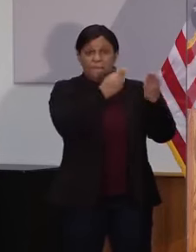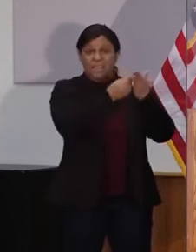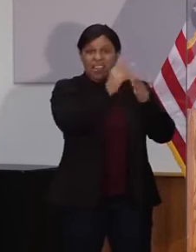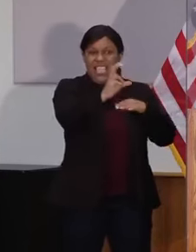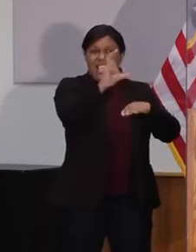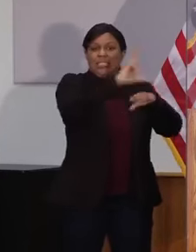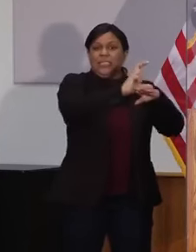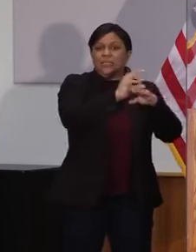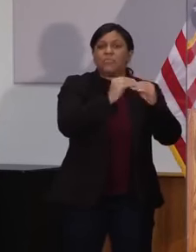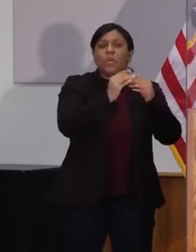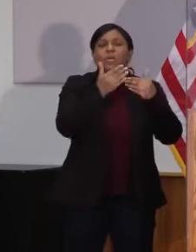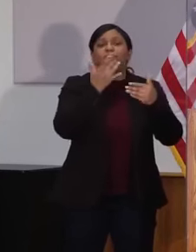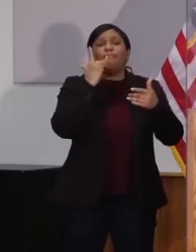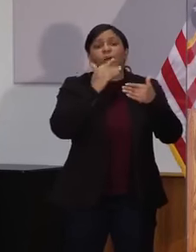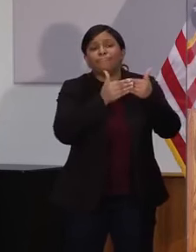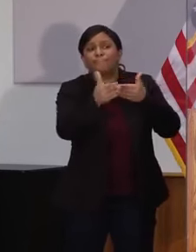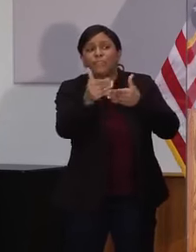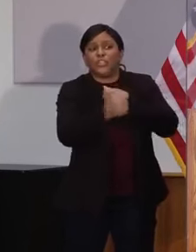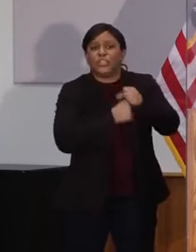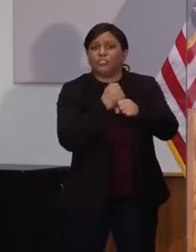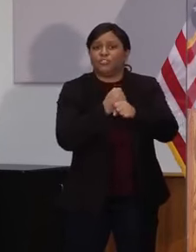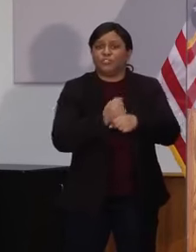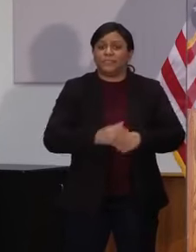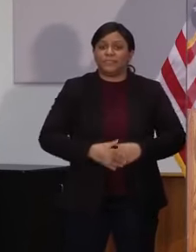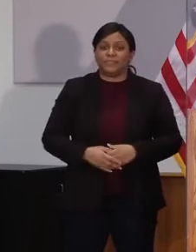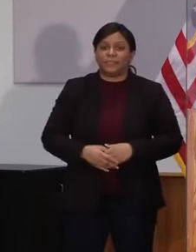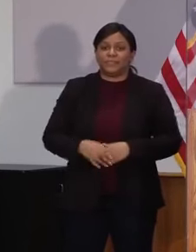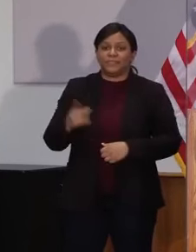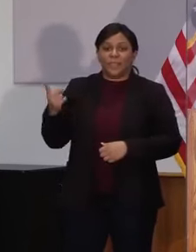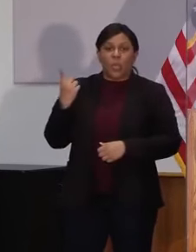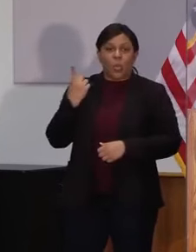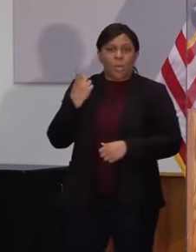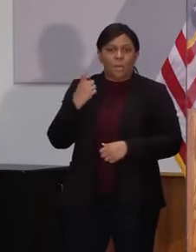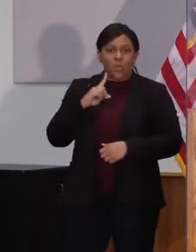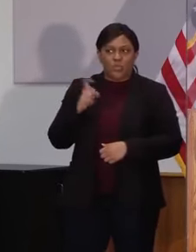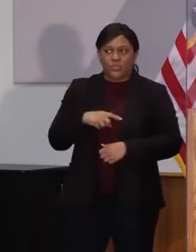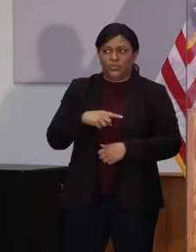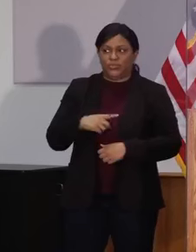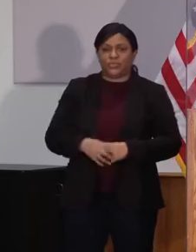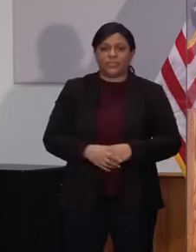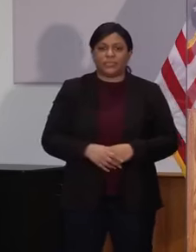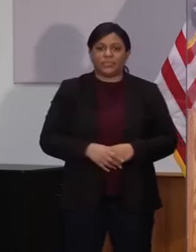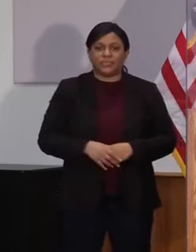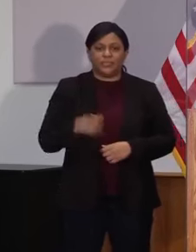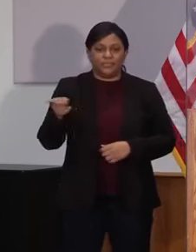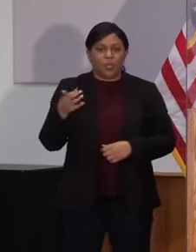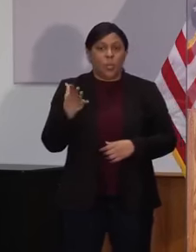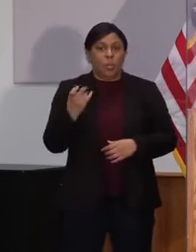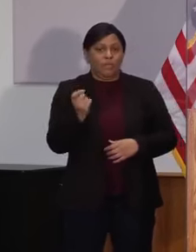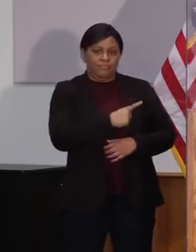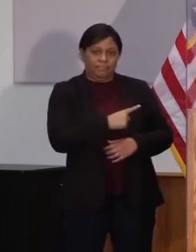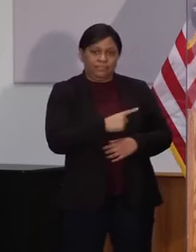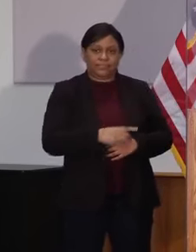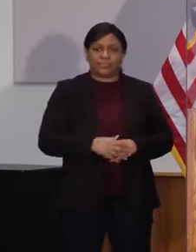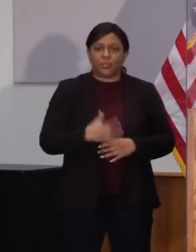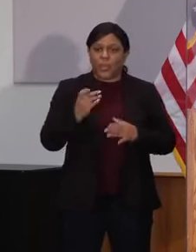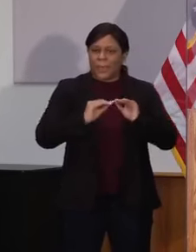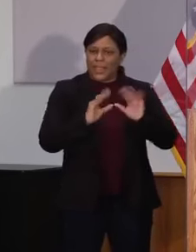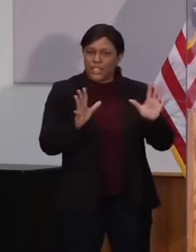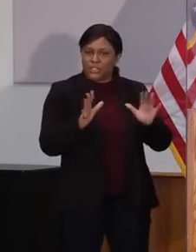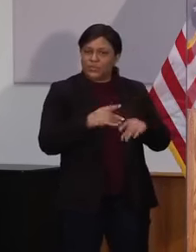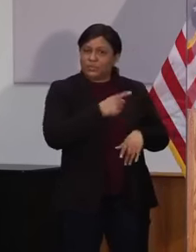year's emergencies that are coming. I just want to be clear, you were kind of referencing that the fact that this bill is